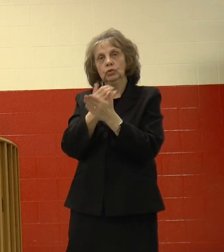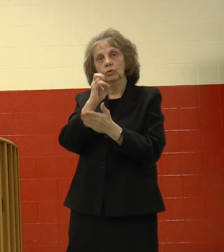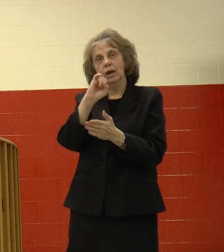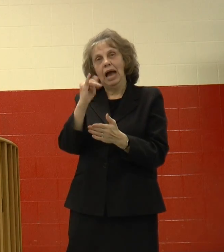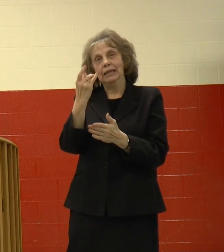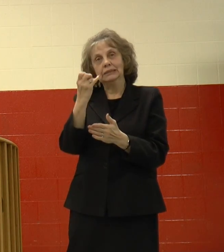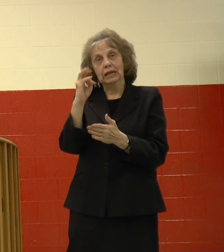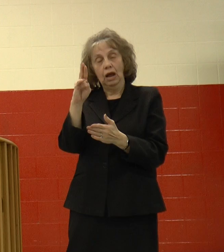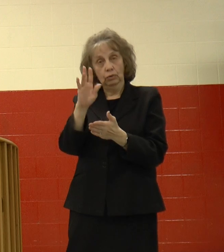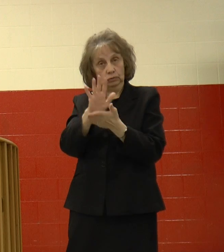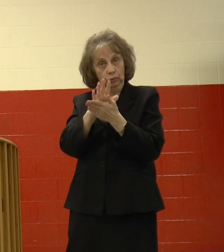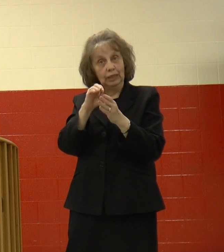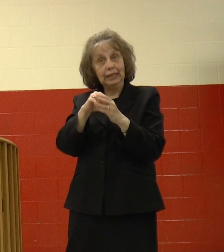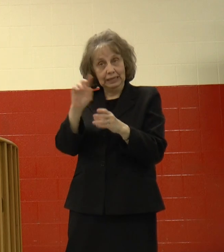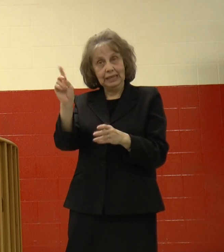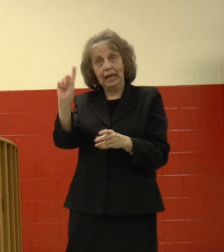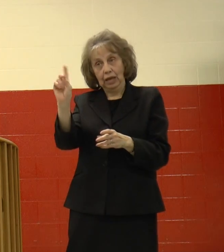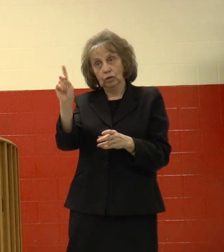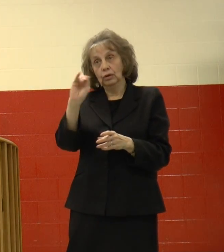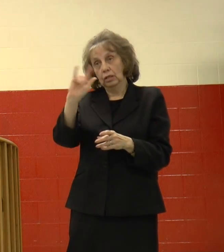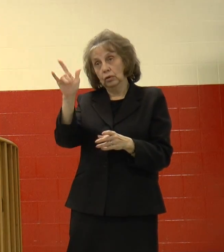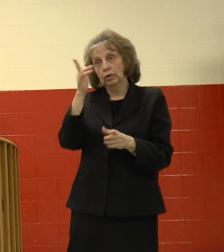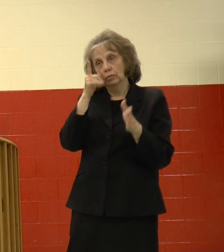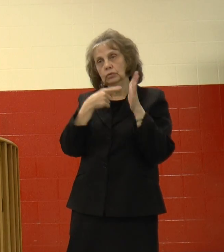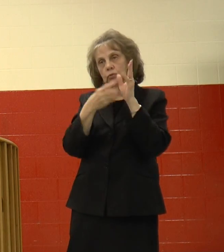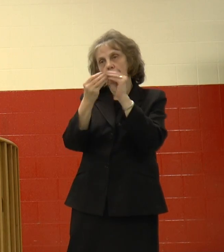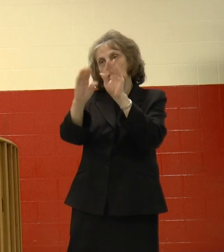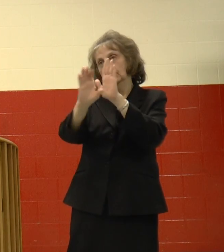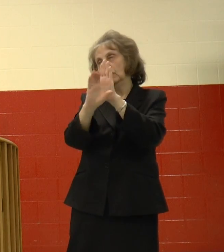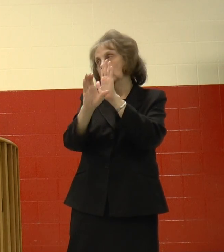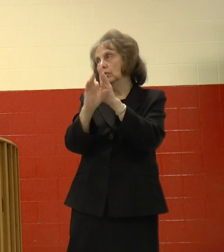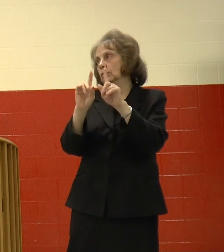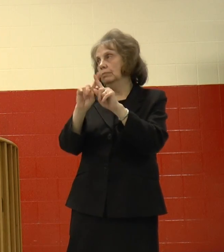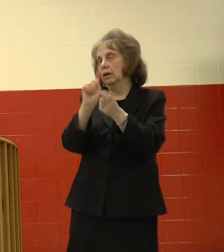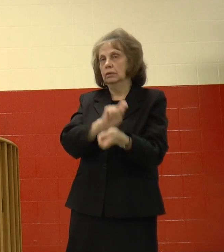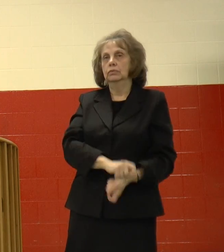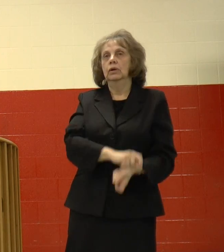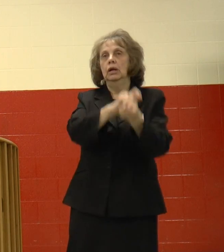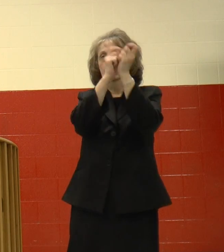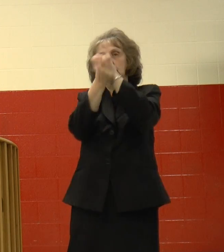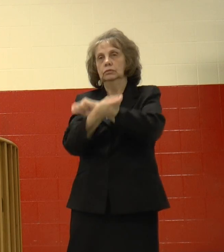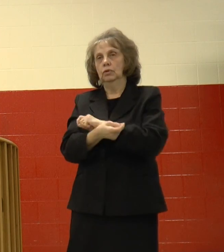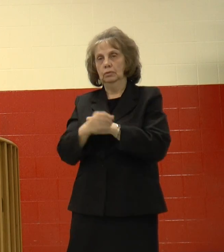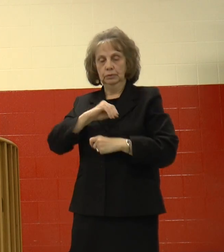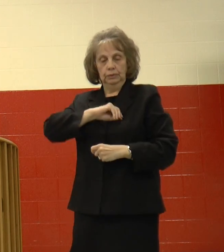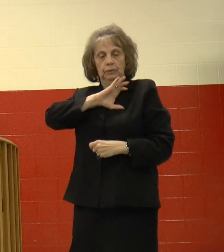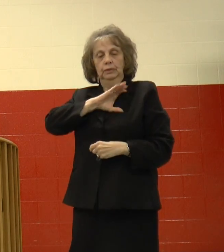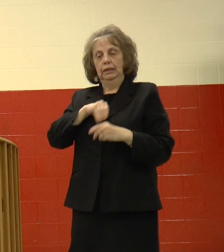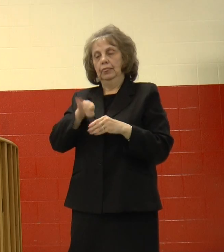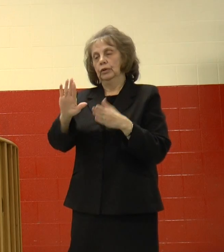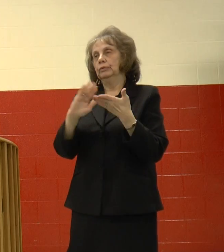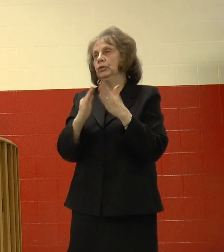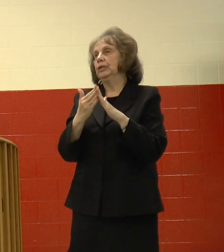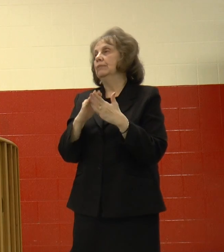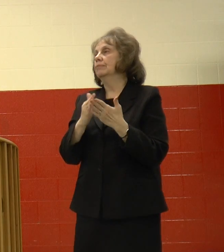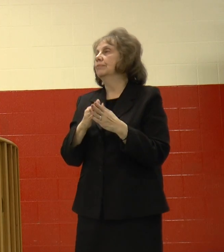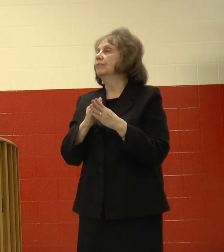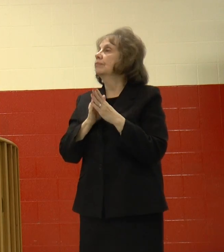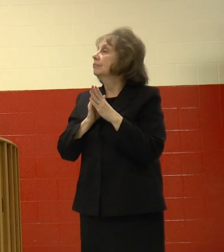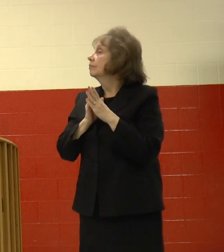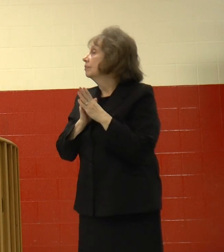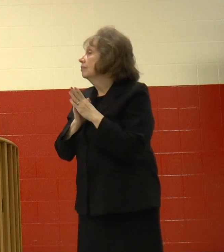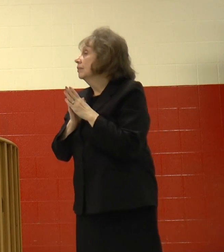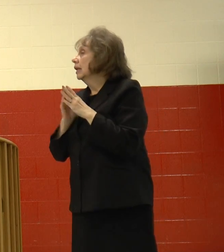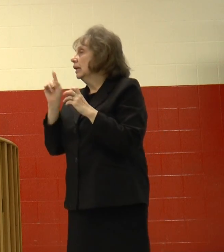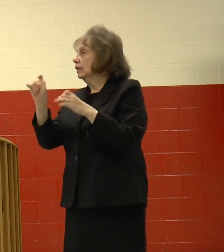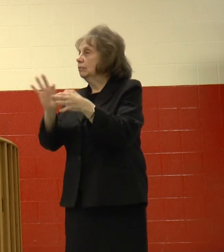School in Decatur, Illinois. I'm going to show you some other photos here, but it has transformed the morale in that community. Facilities need